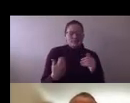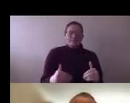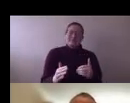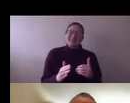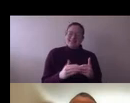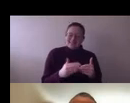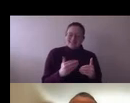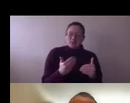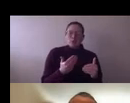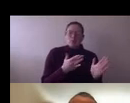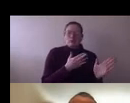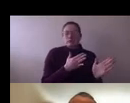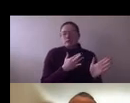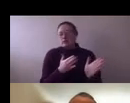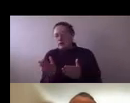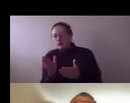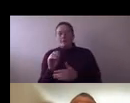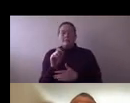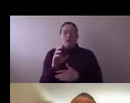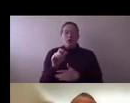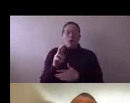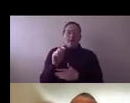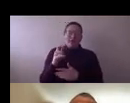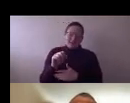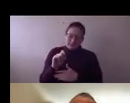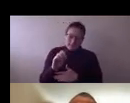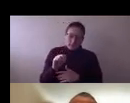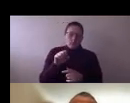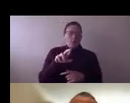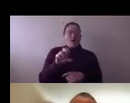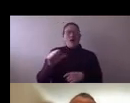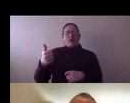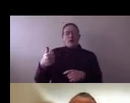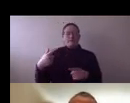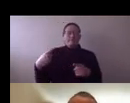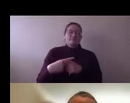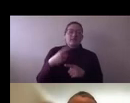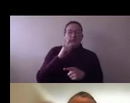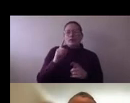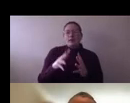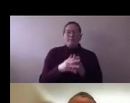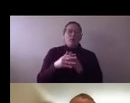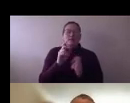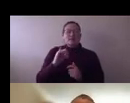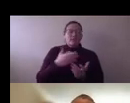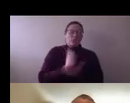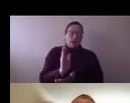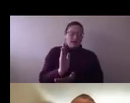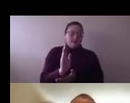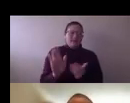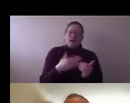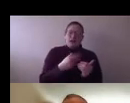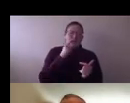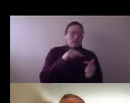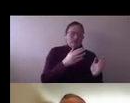veer into McCarthyism or violation of American civil rights. I think